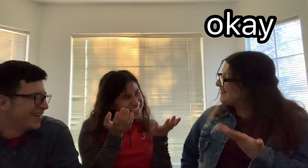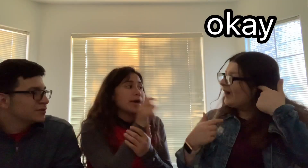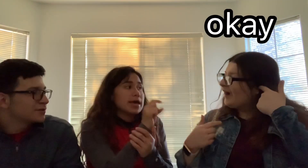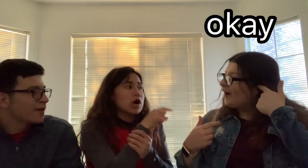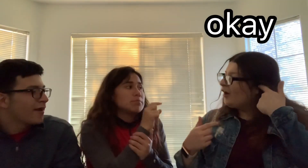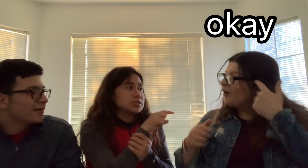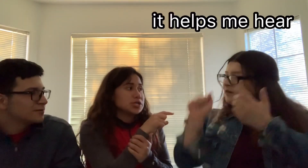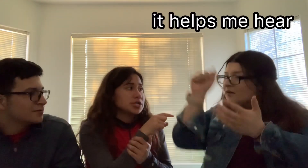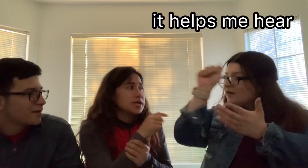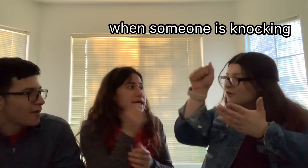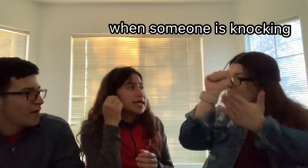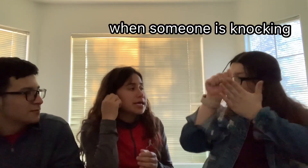It helps her hear